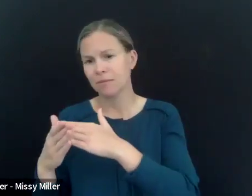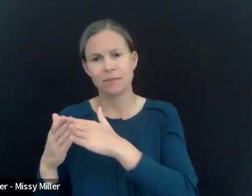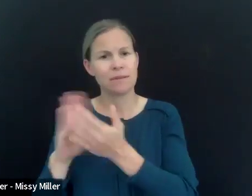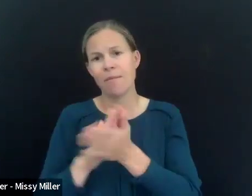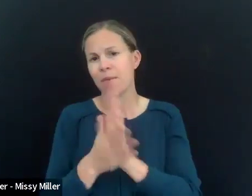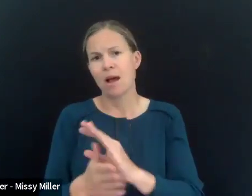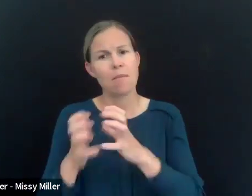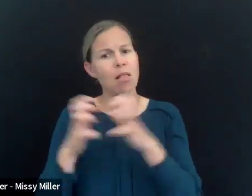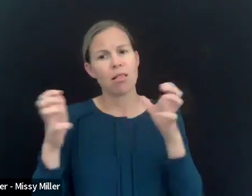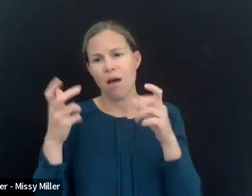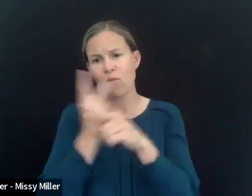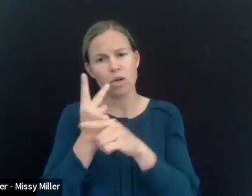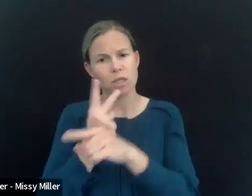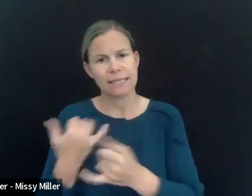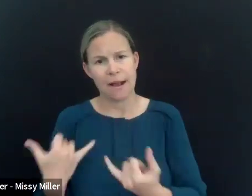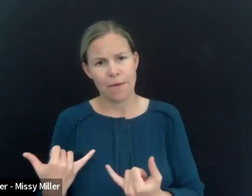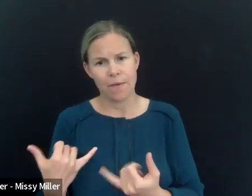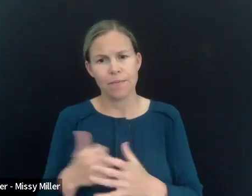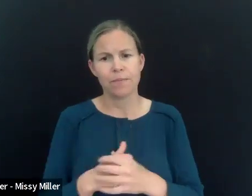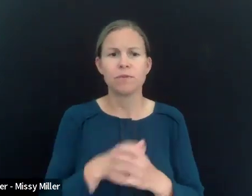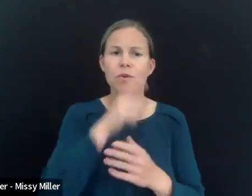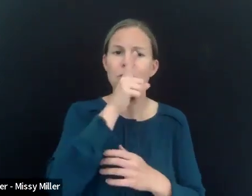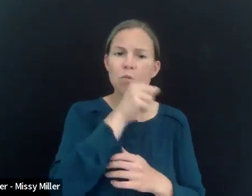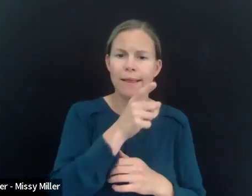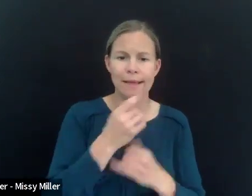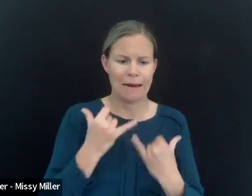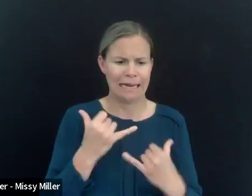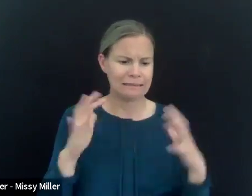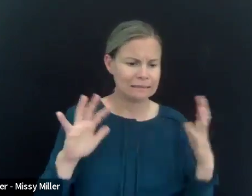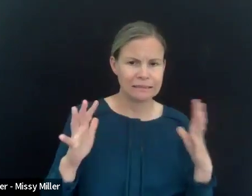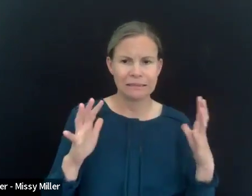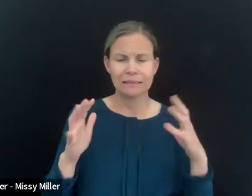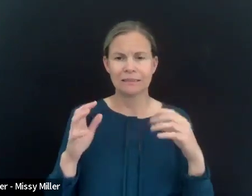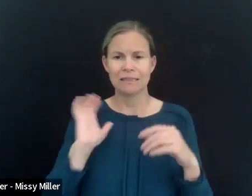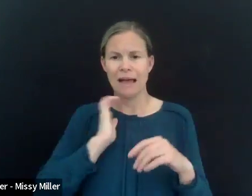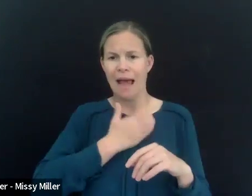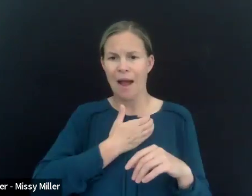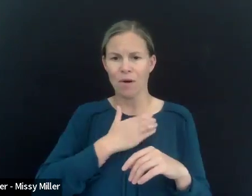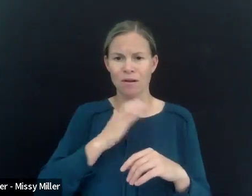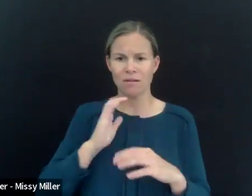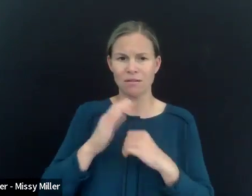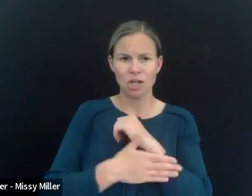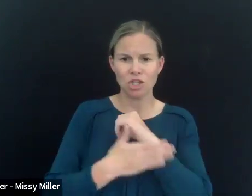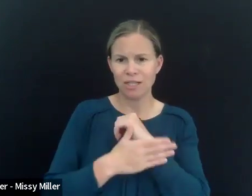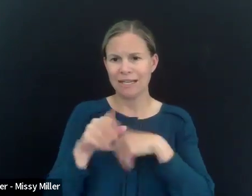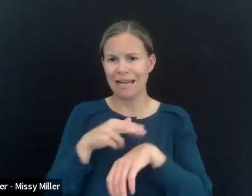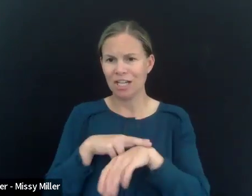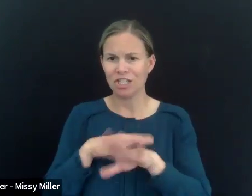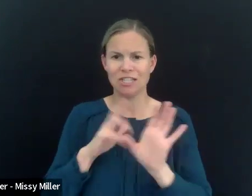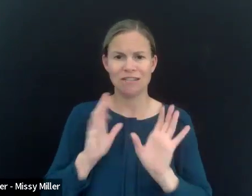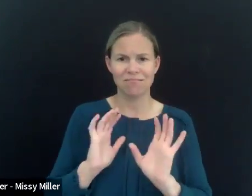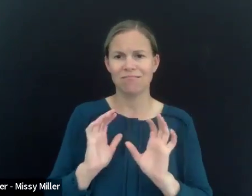And so that's what we're grappling with currently in our nation. And I'll pause there.